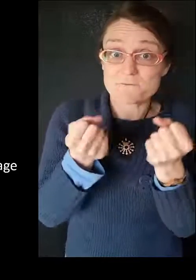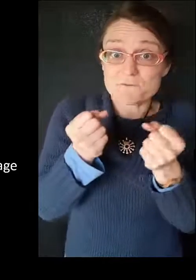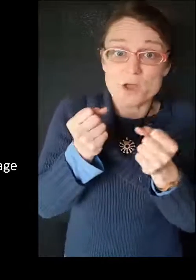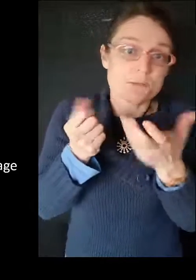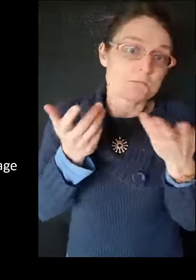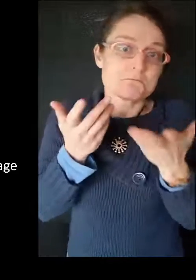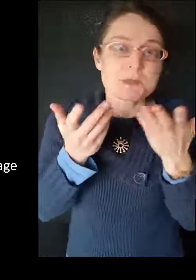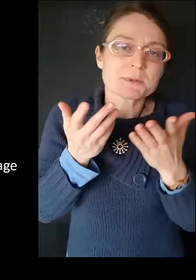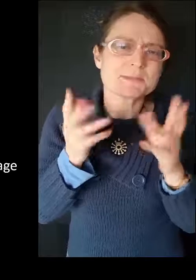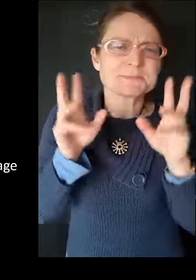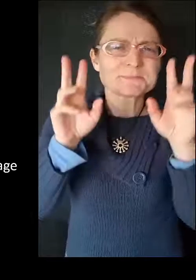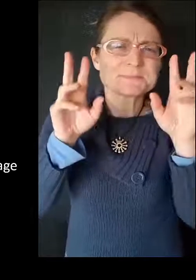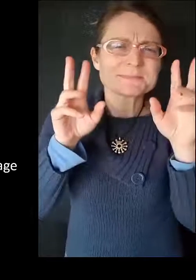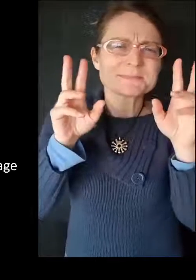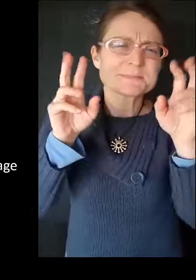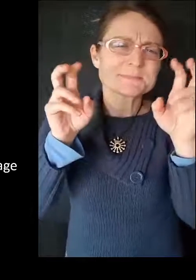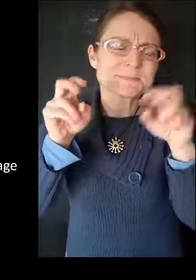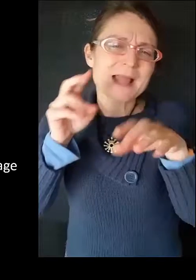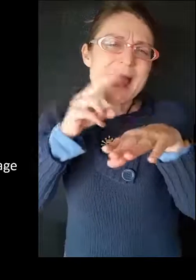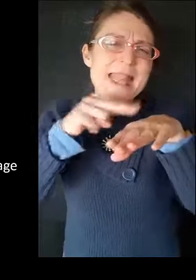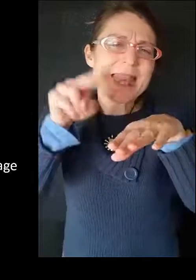And we also see that